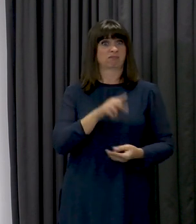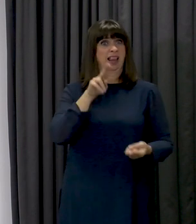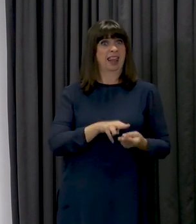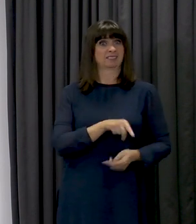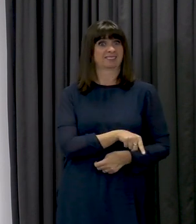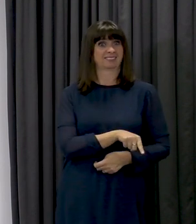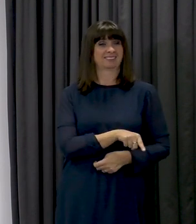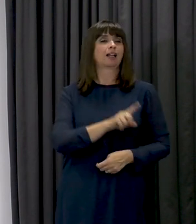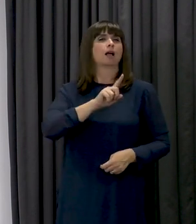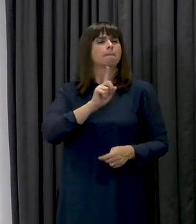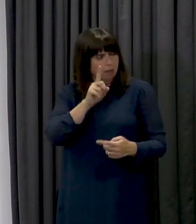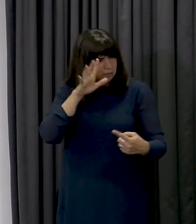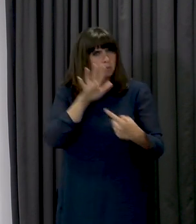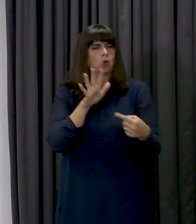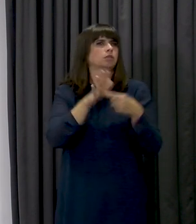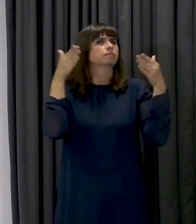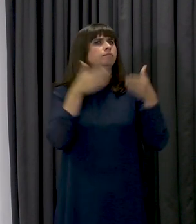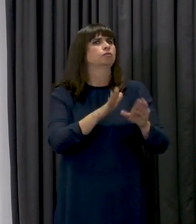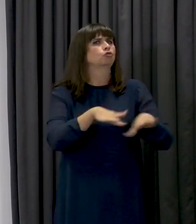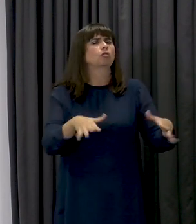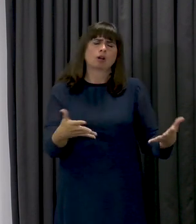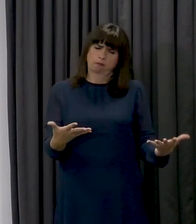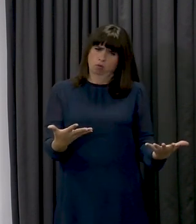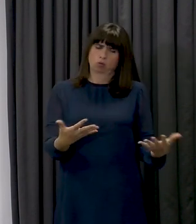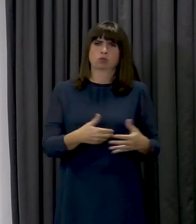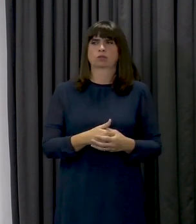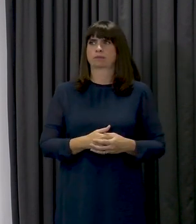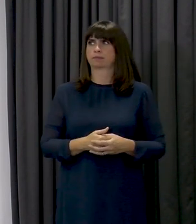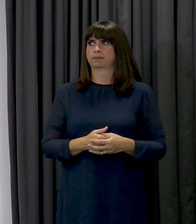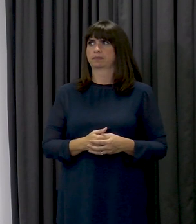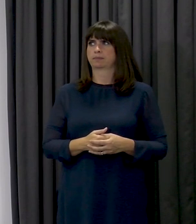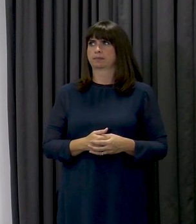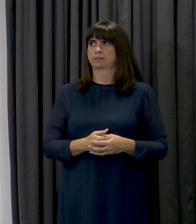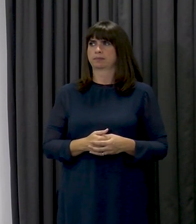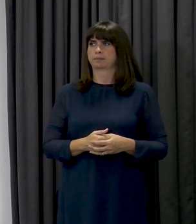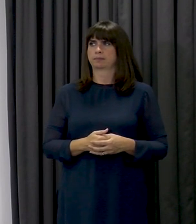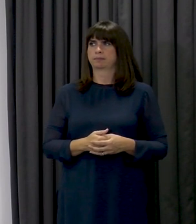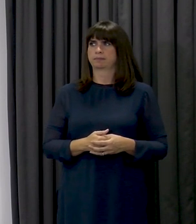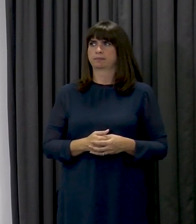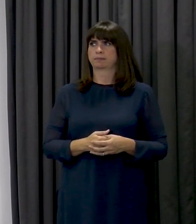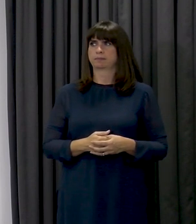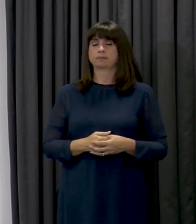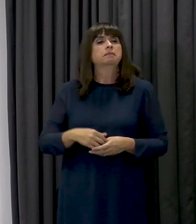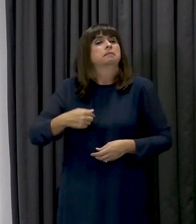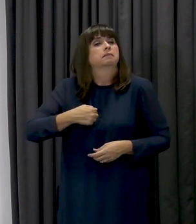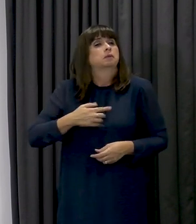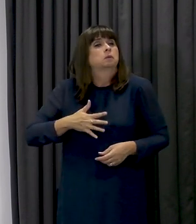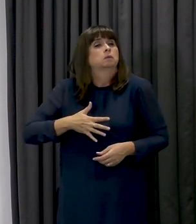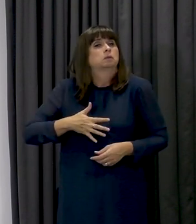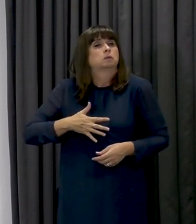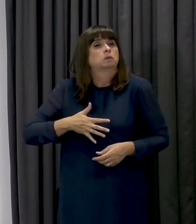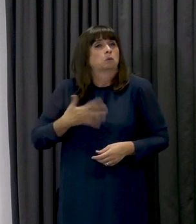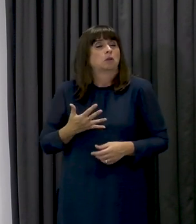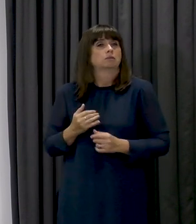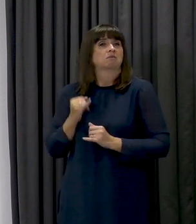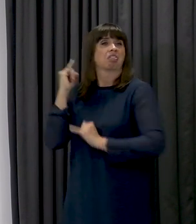high on our agenda. I never use these occasions to criticise others. I simply say that the